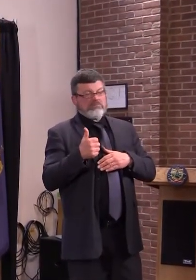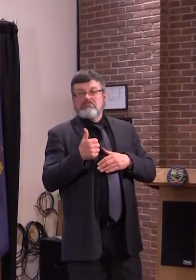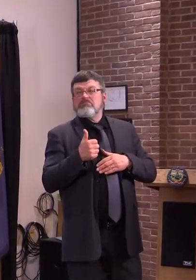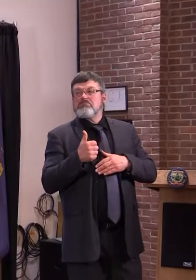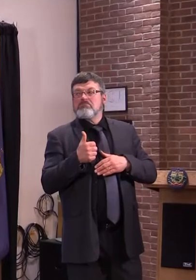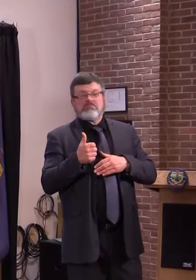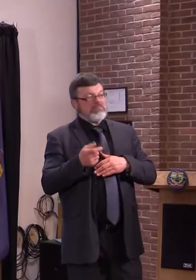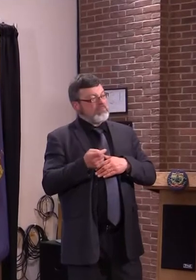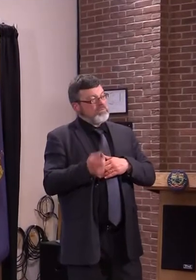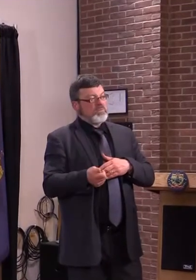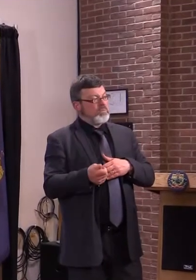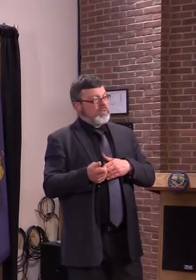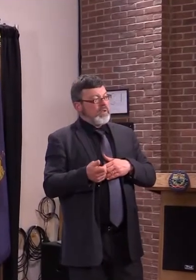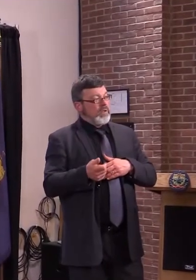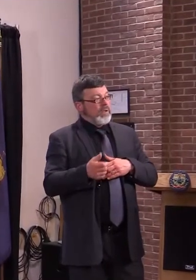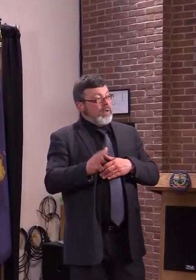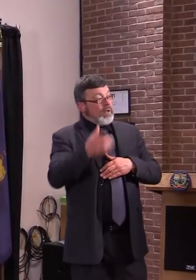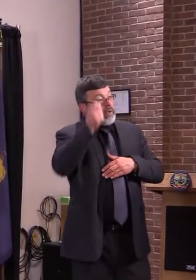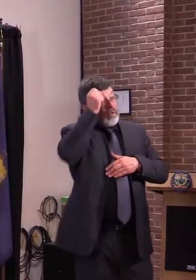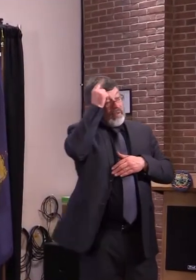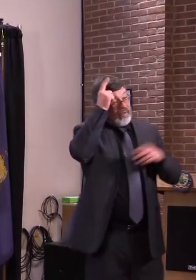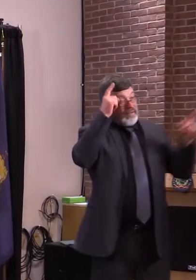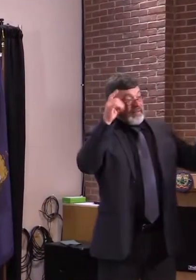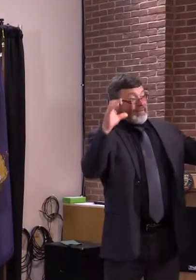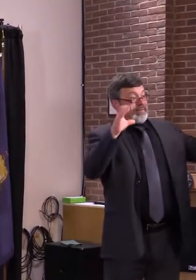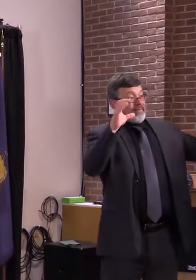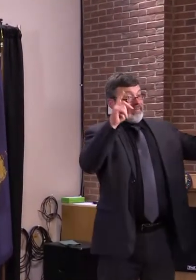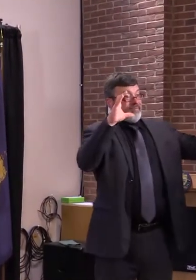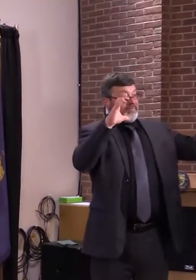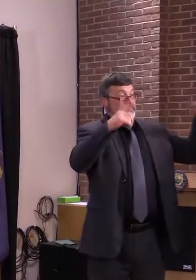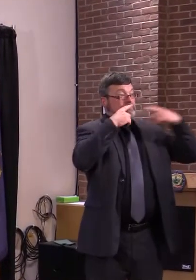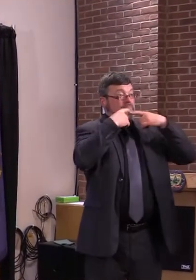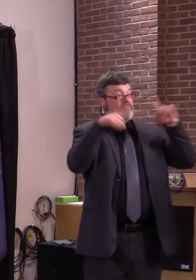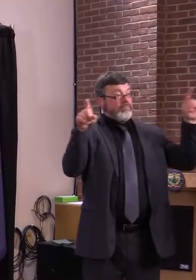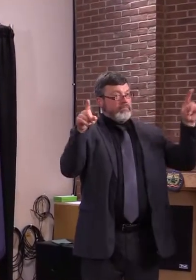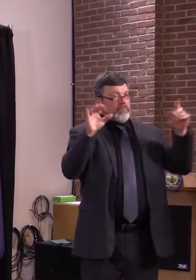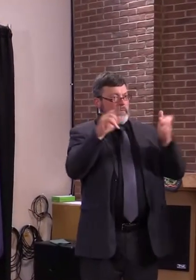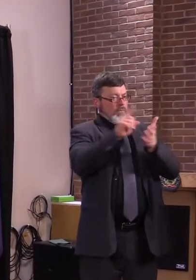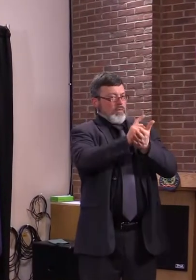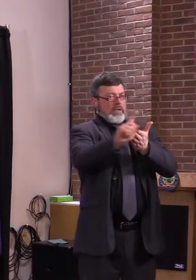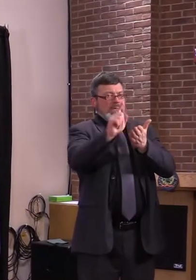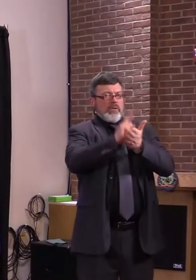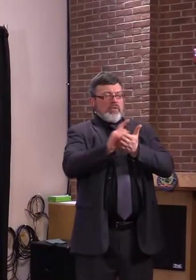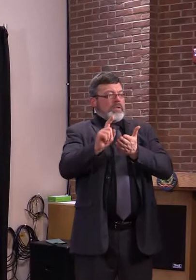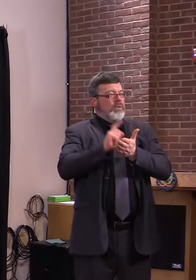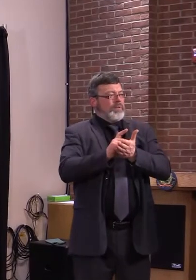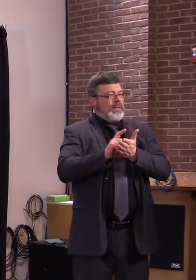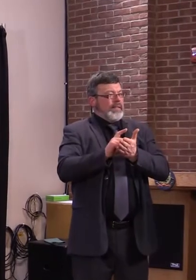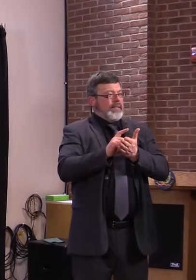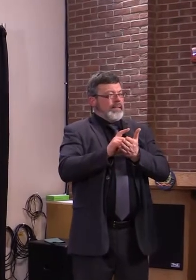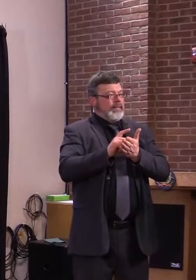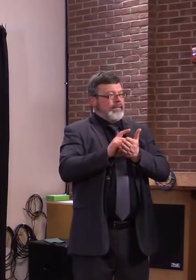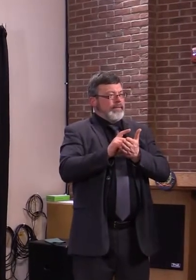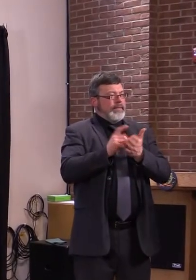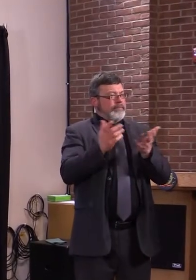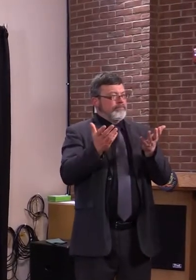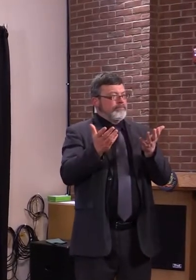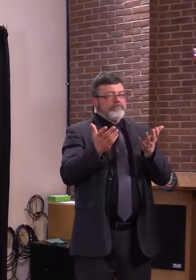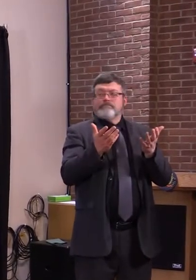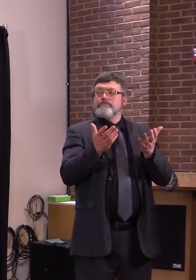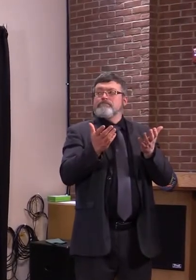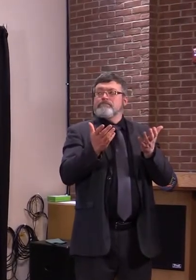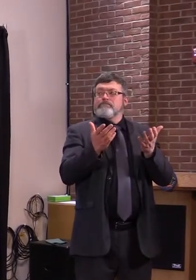got a report from CDC that I get weekly. It's unfortunately the